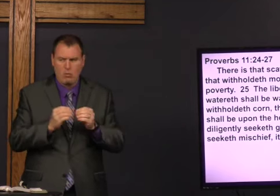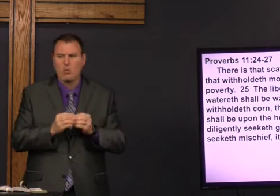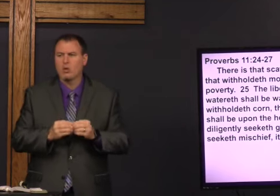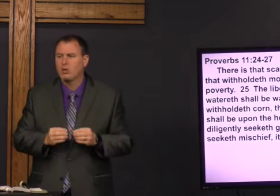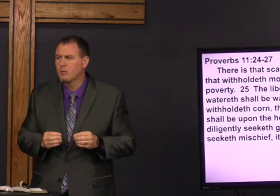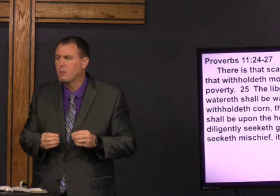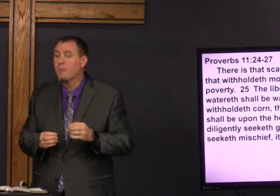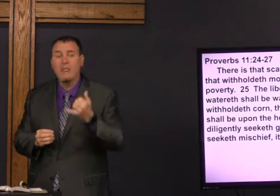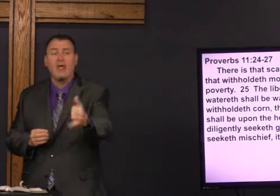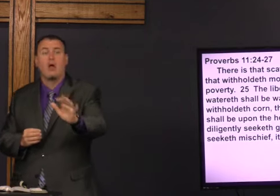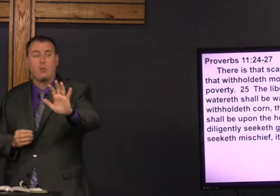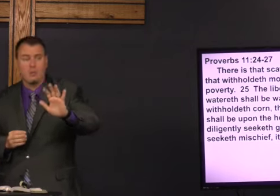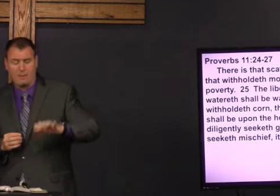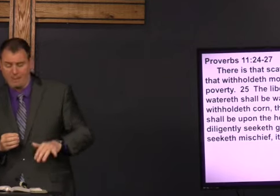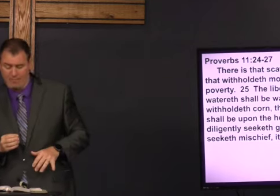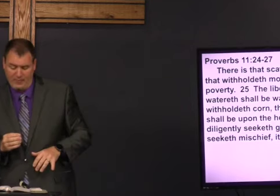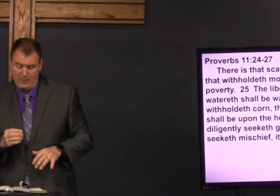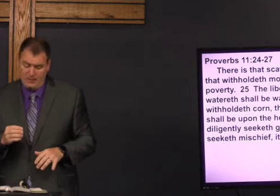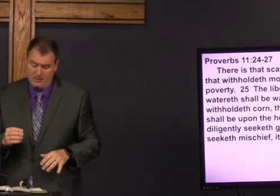You give, and then you receive more. Now,